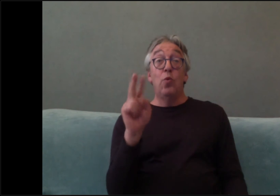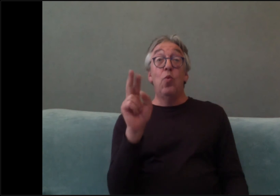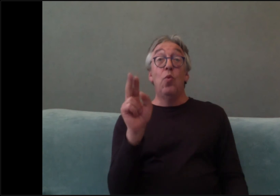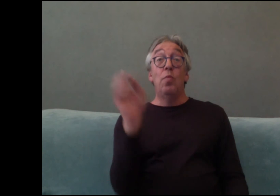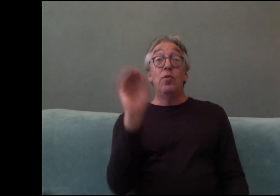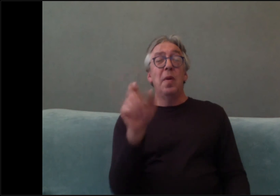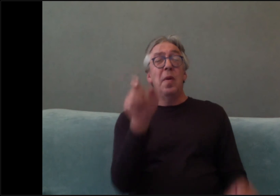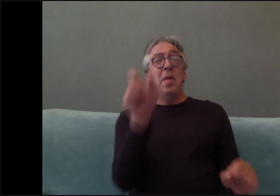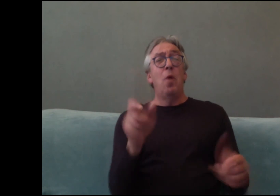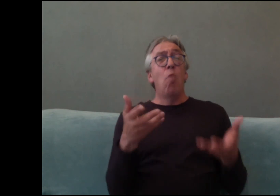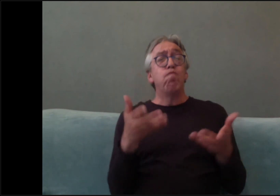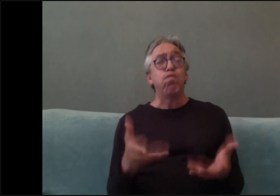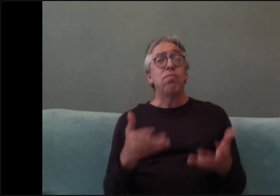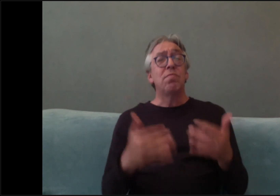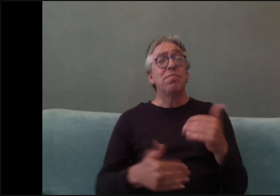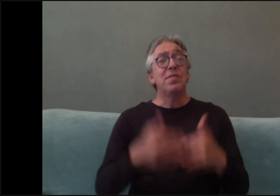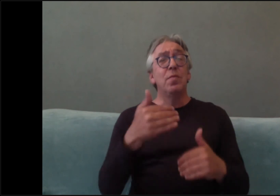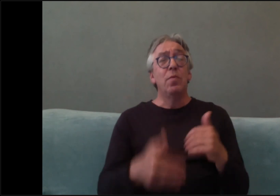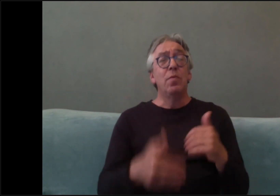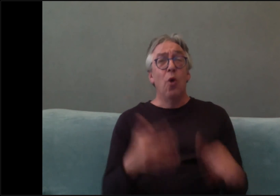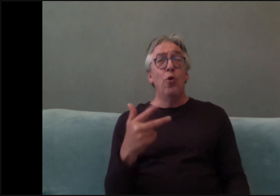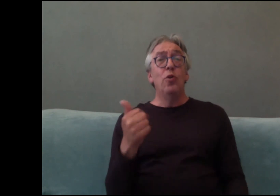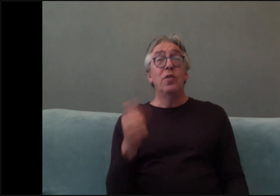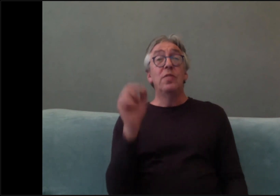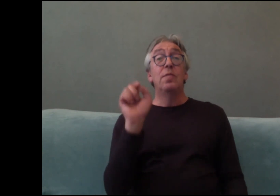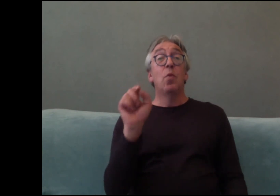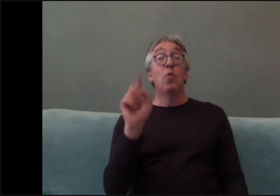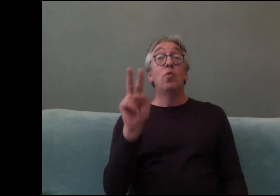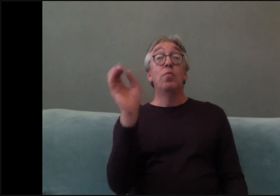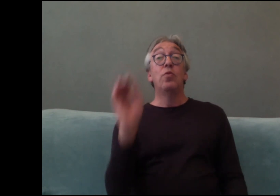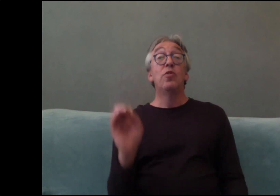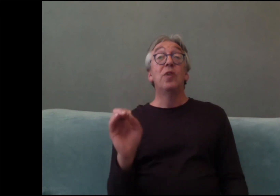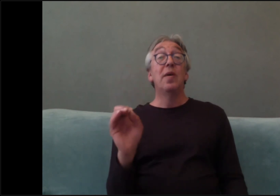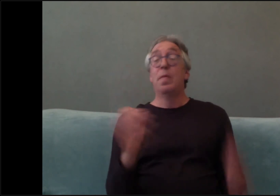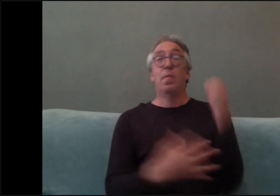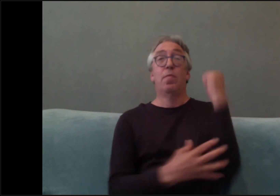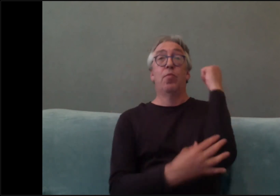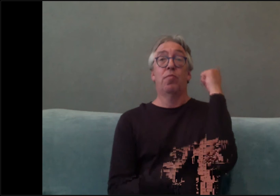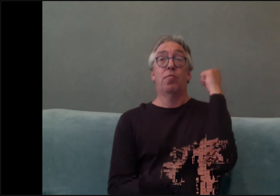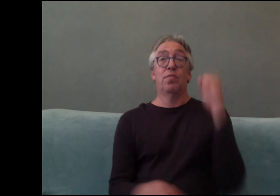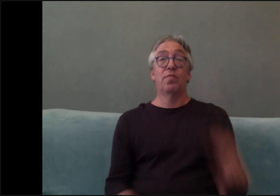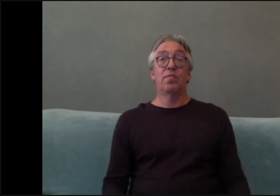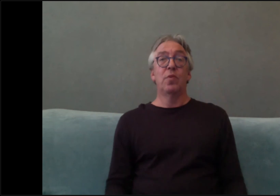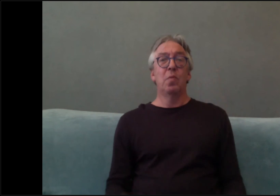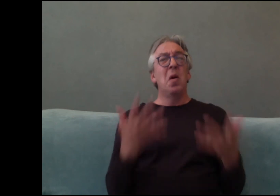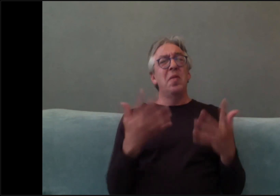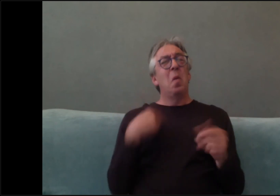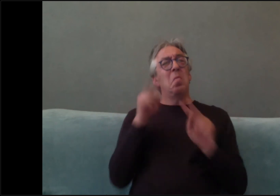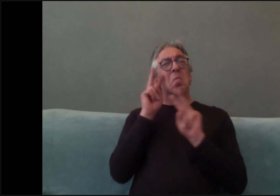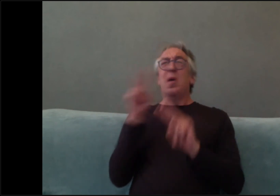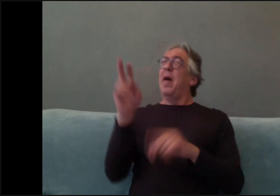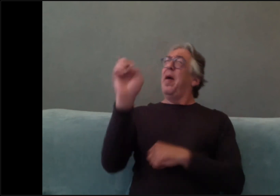So let's come to recent and current EU-level activities and policies to reduce poverty. Ms. Schubert